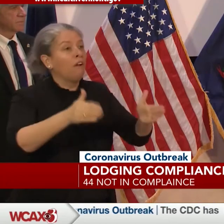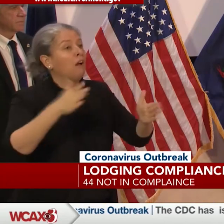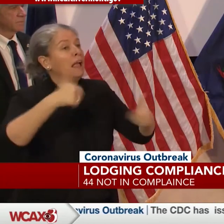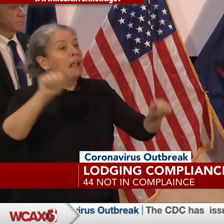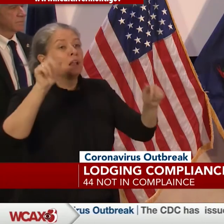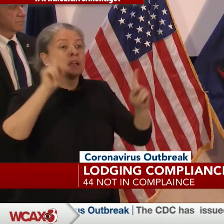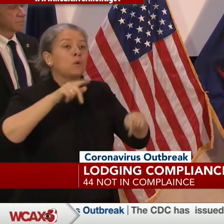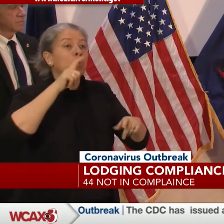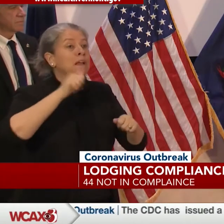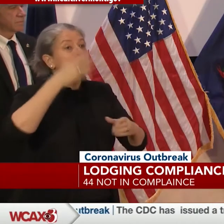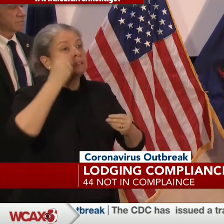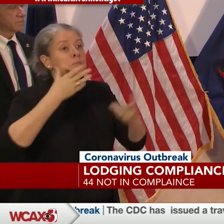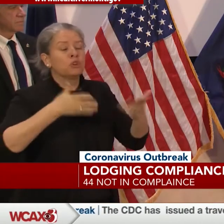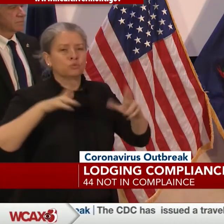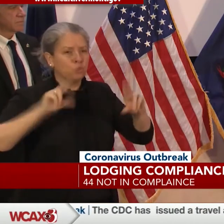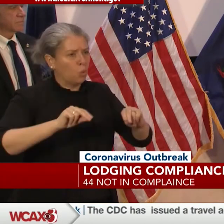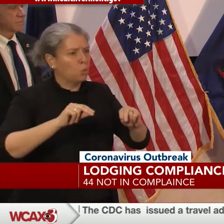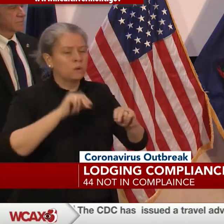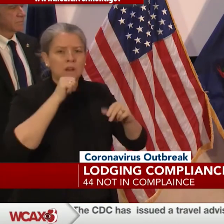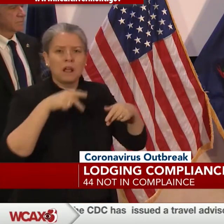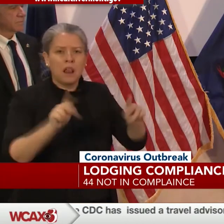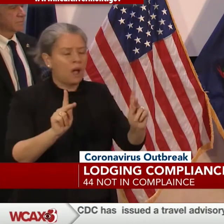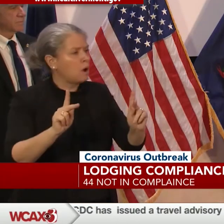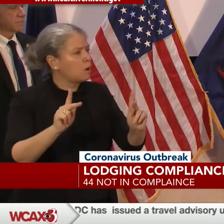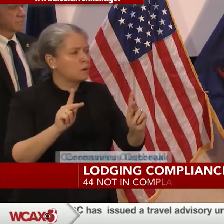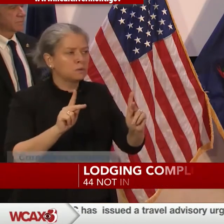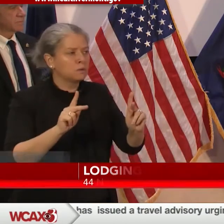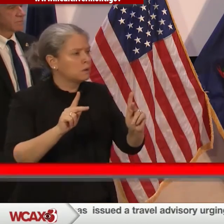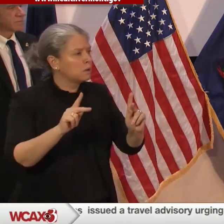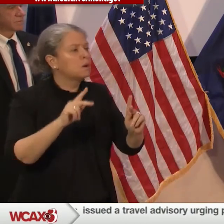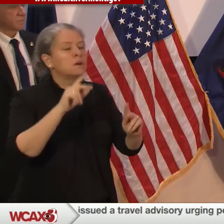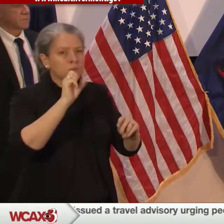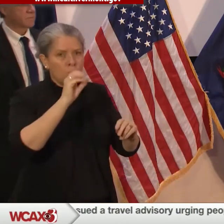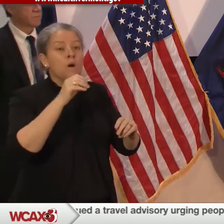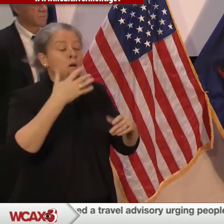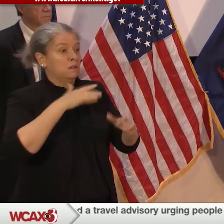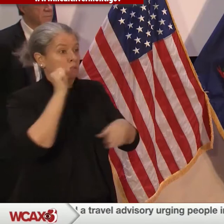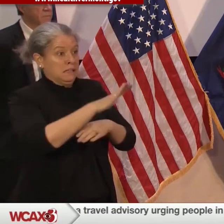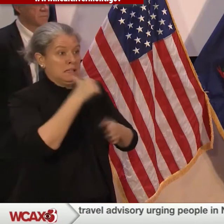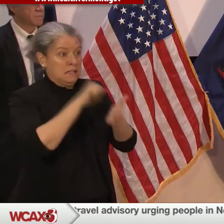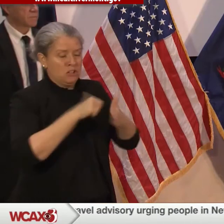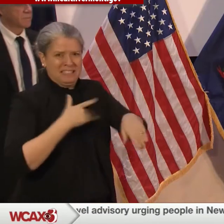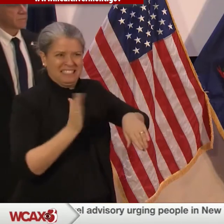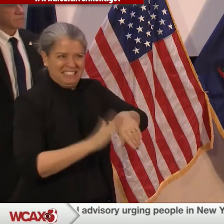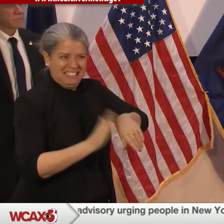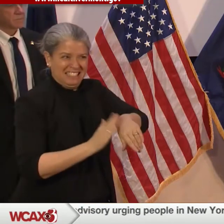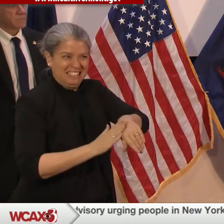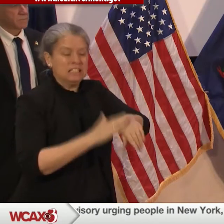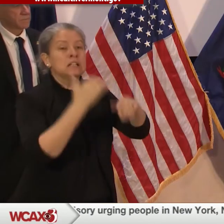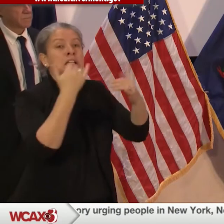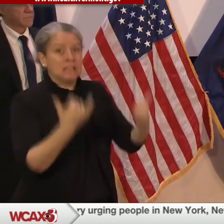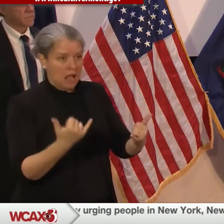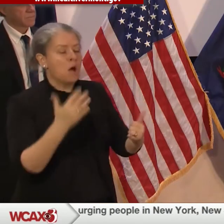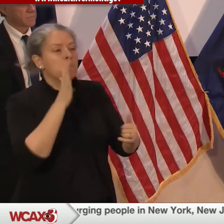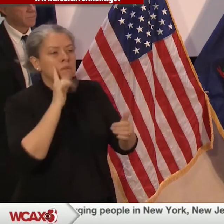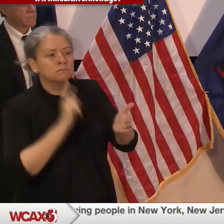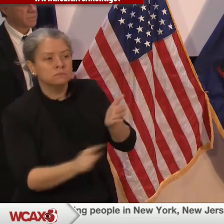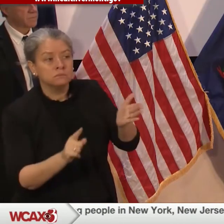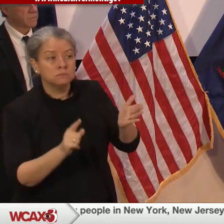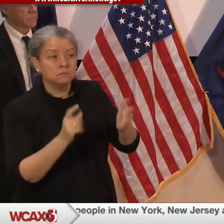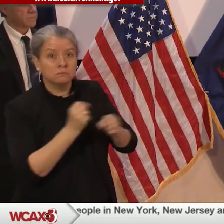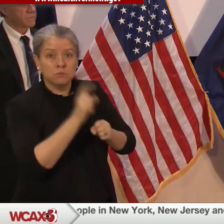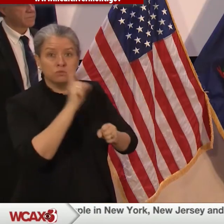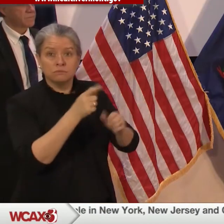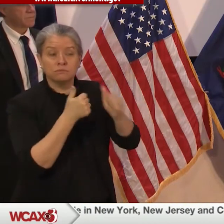office will be following up with that cross-section of apparent non-compliant properties today. After that, there